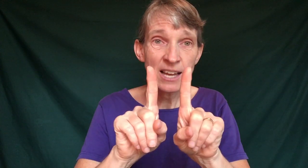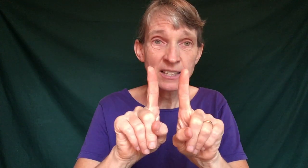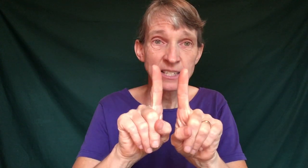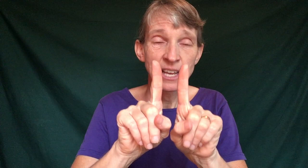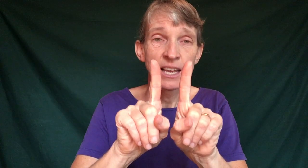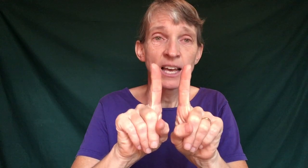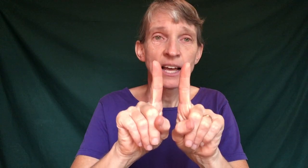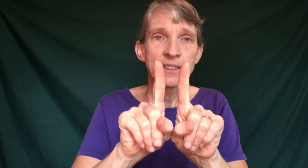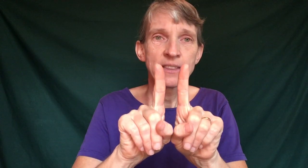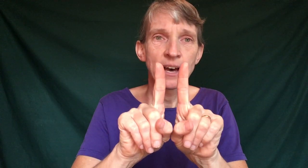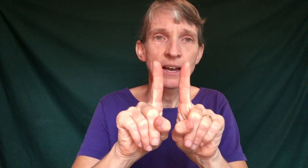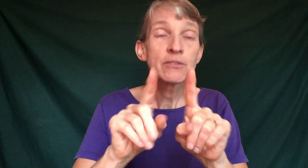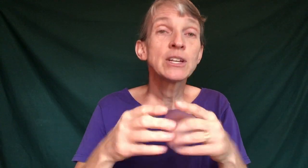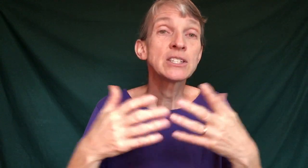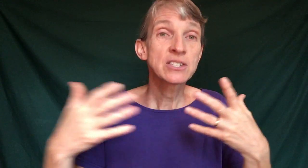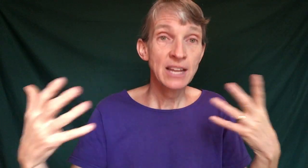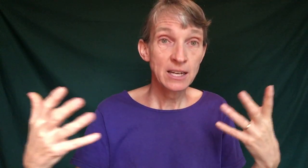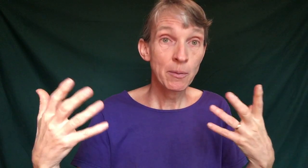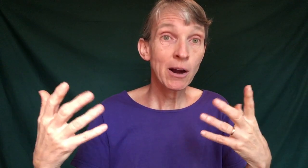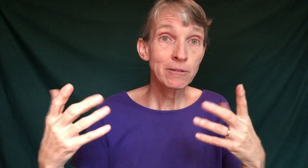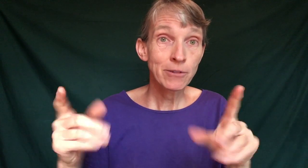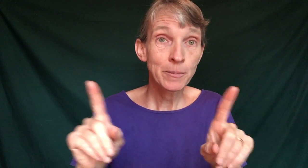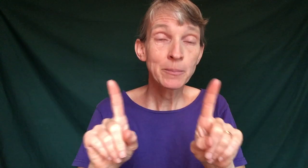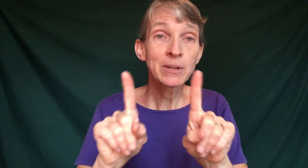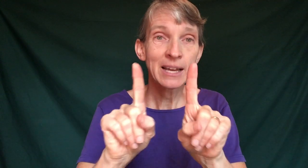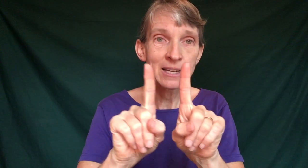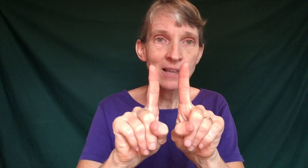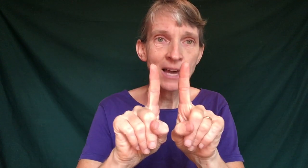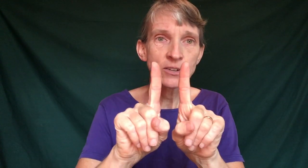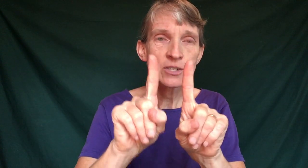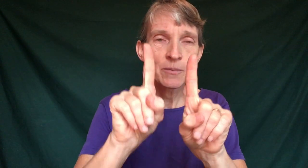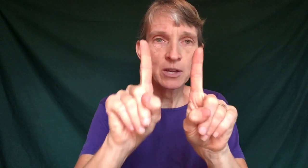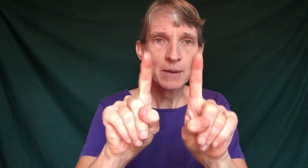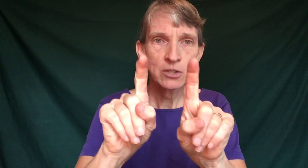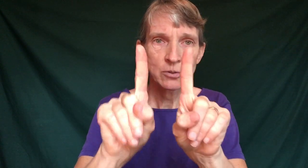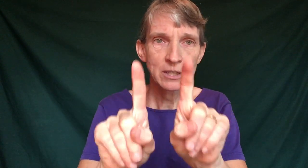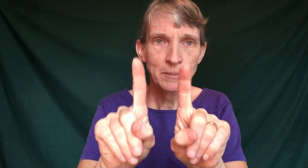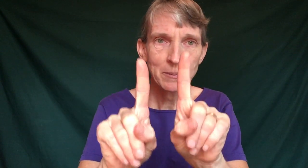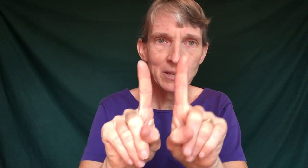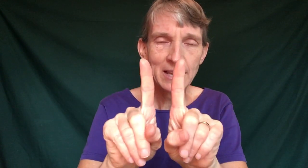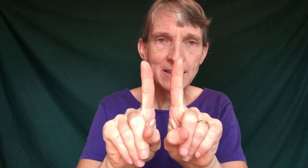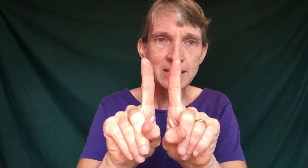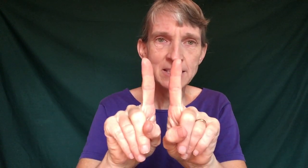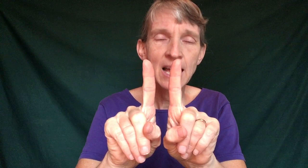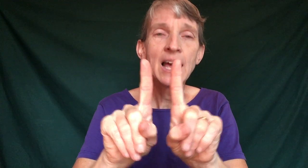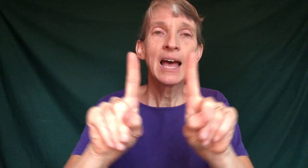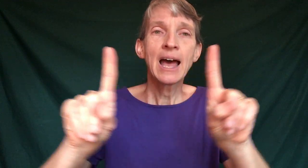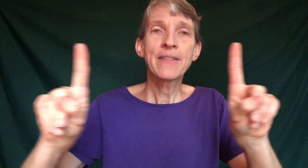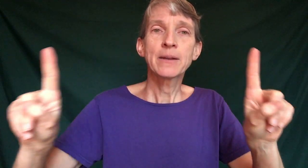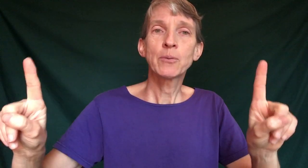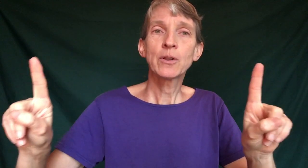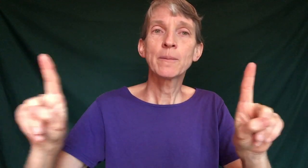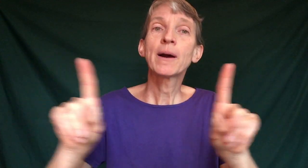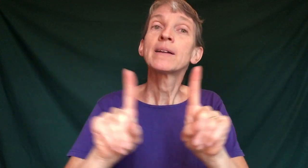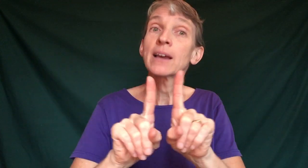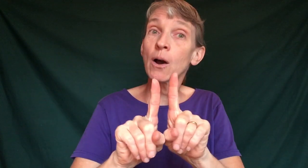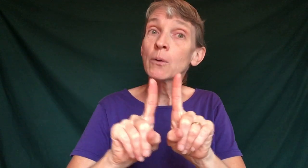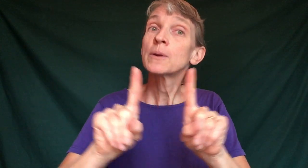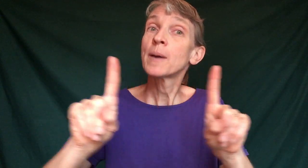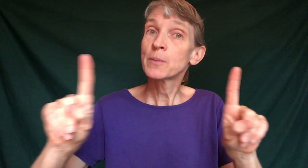signs. If you need to stand apart from people, like in a line or something, you can make 2 little people like this and then pull them apart like, oh, remember we